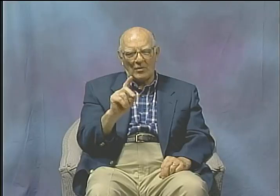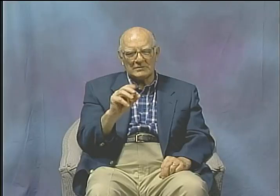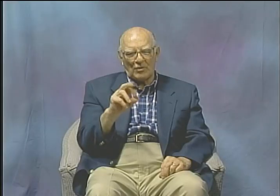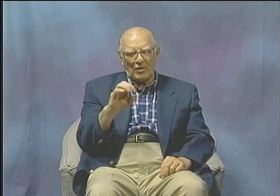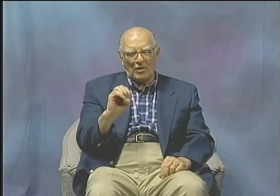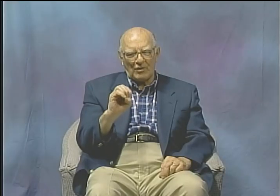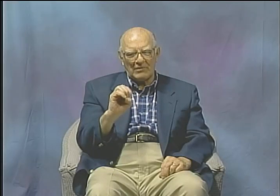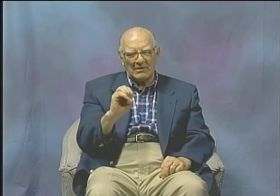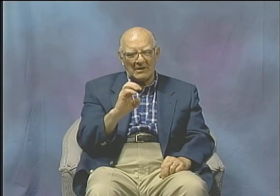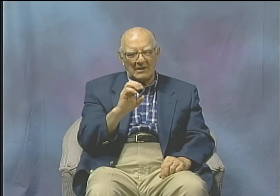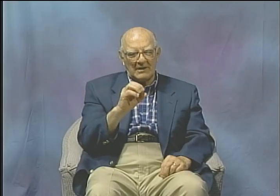Theodore